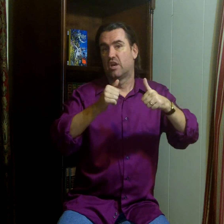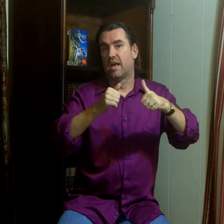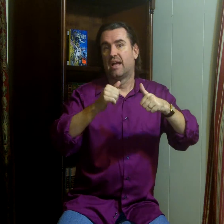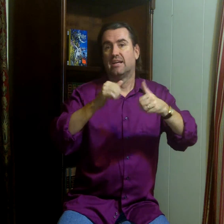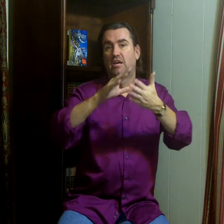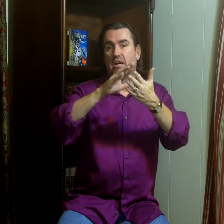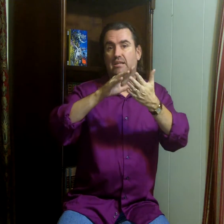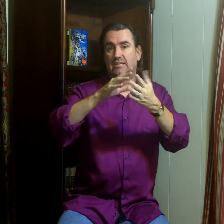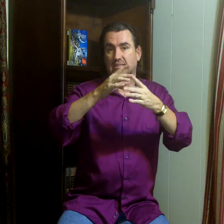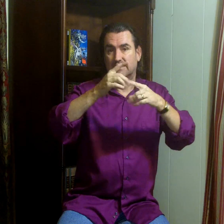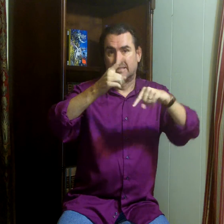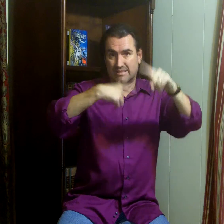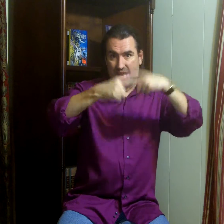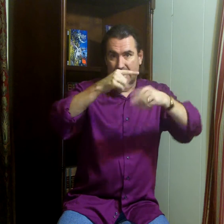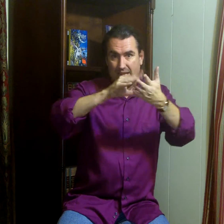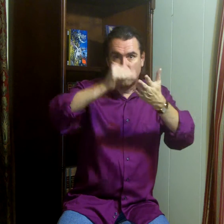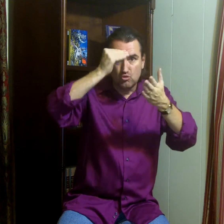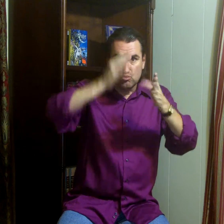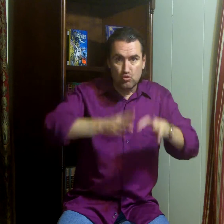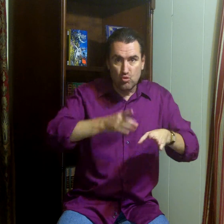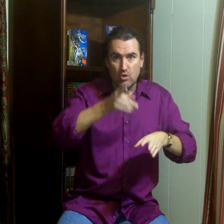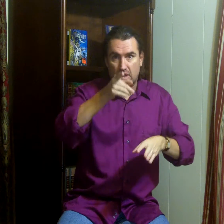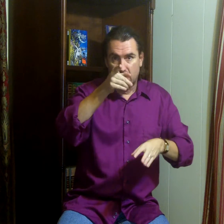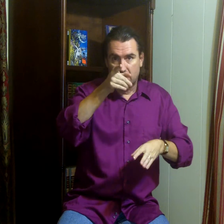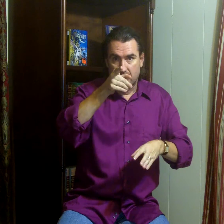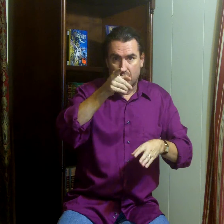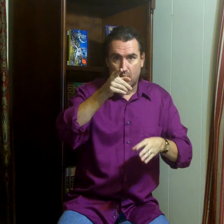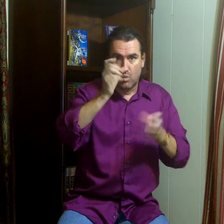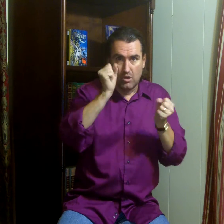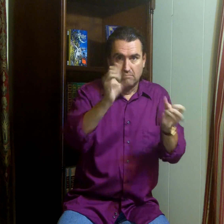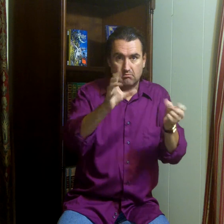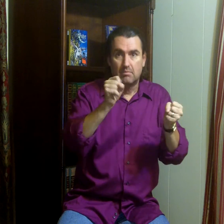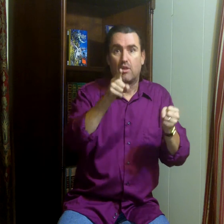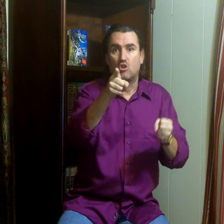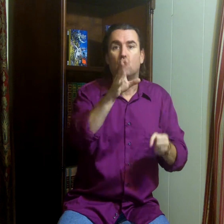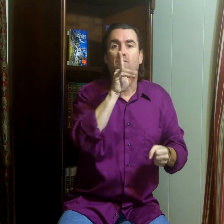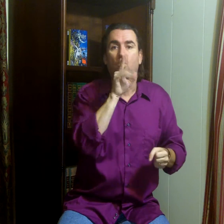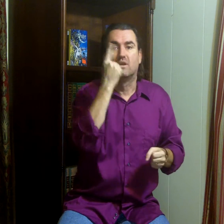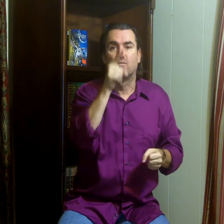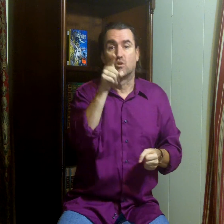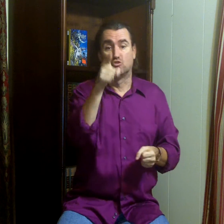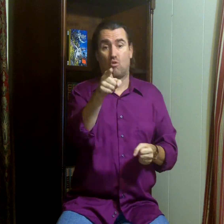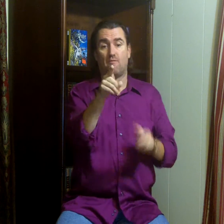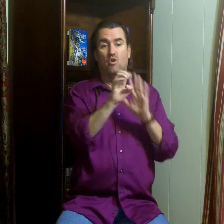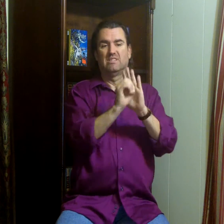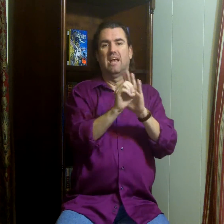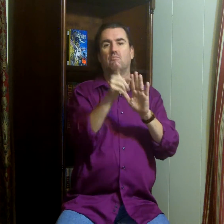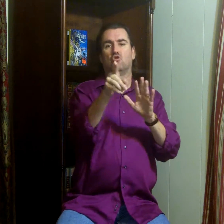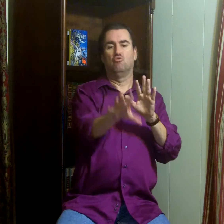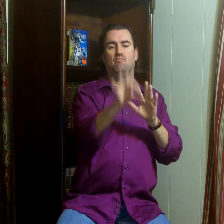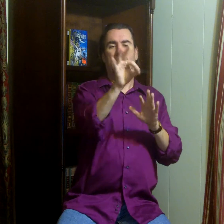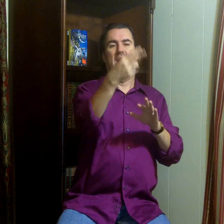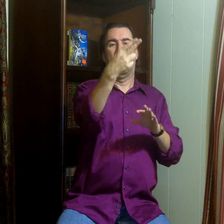sign in that mode. So if you choose a high school test and then you choose ASL as